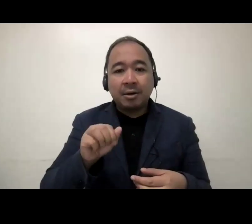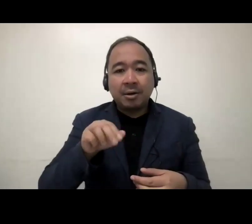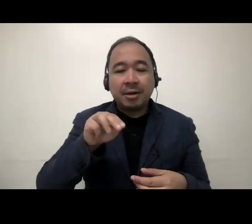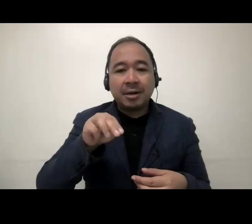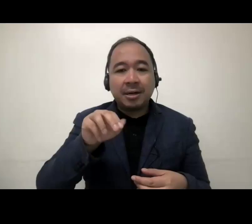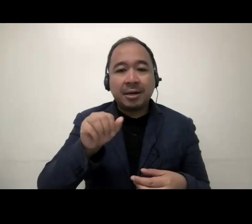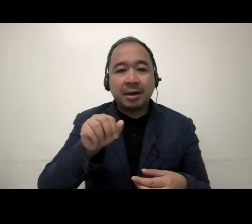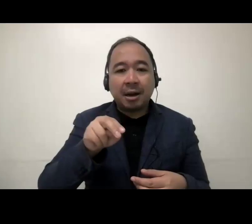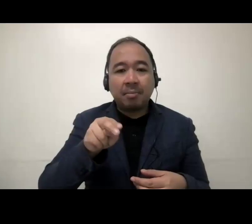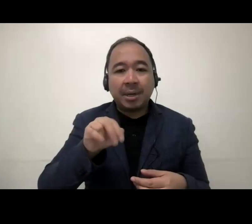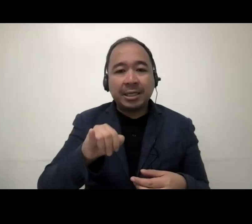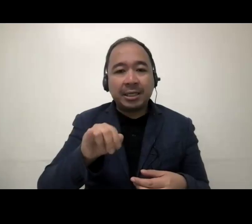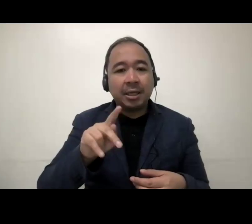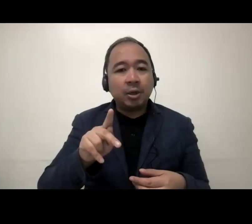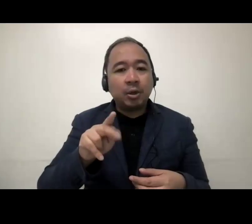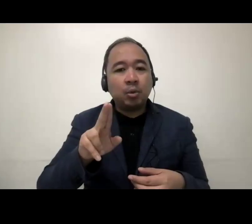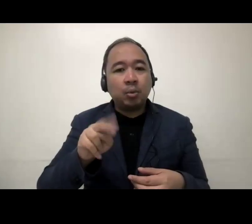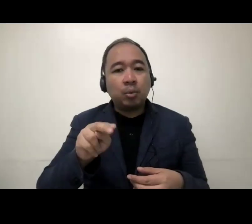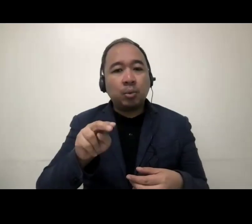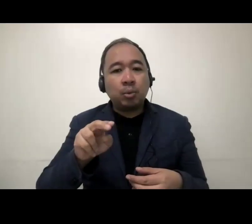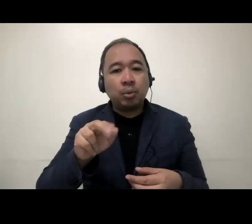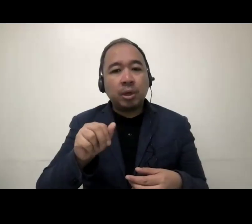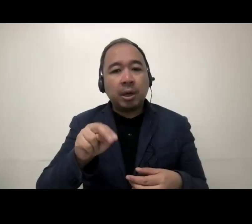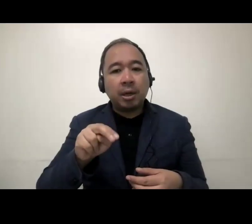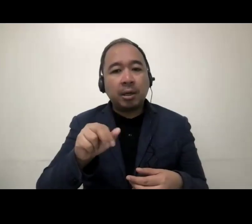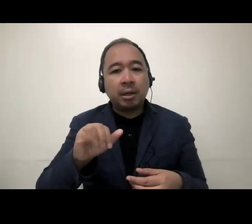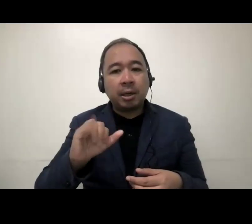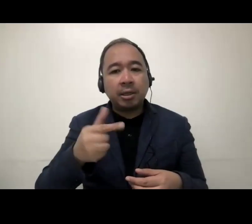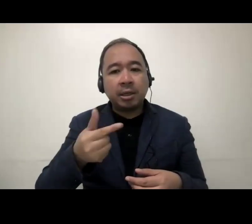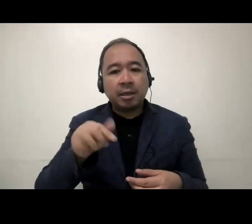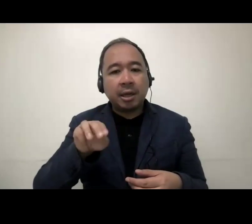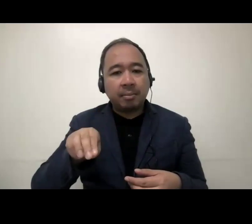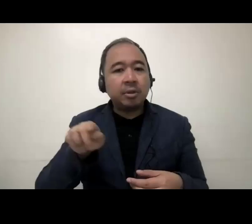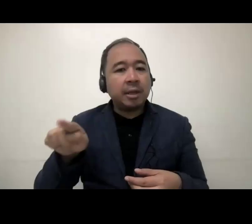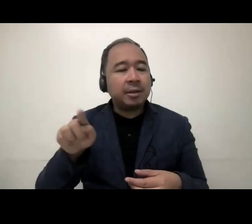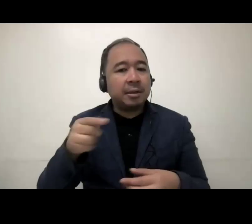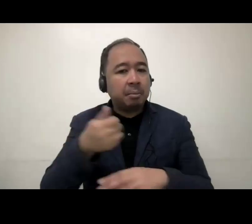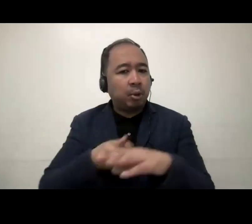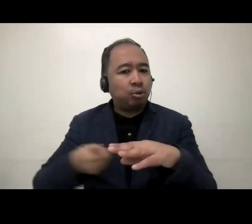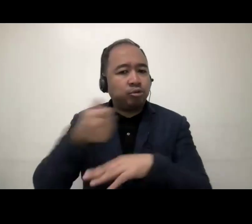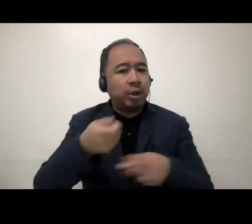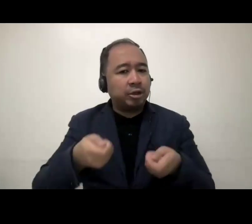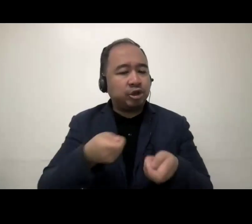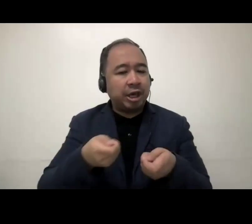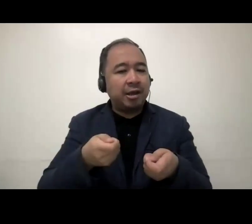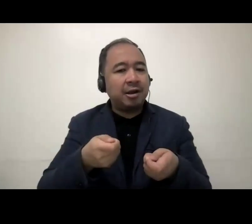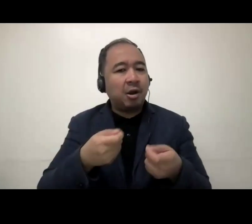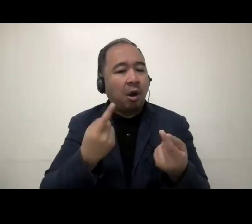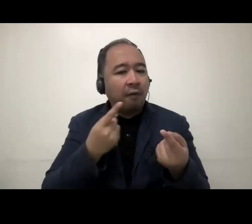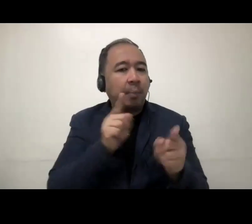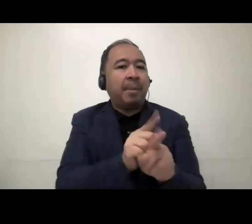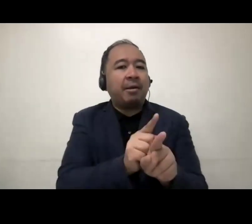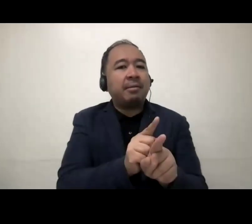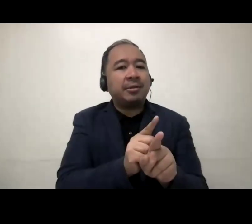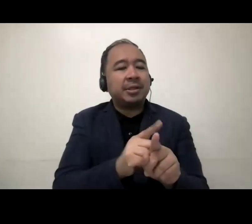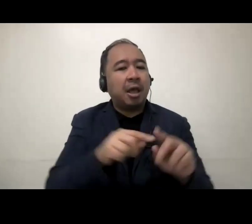the Compliance Review Panel at the ADB Accountability Mechanism. Ramani. Thank you so much, Iromi, and good